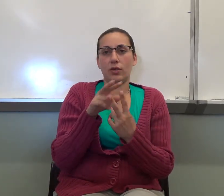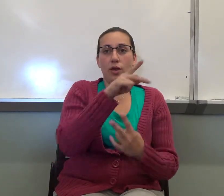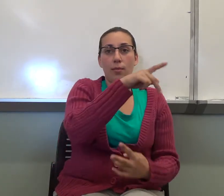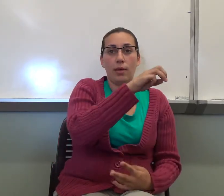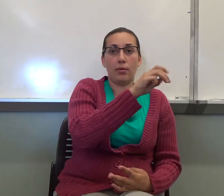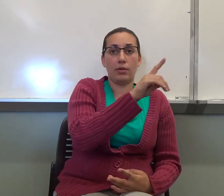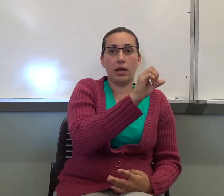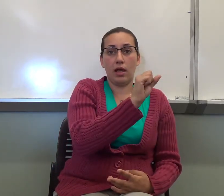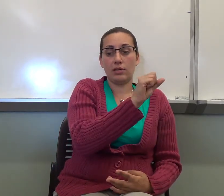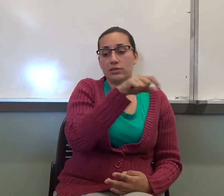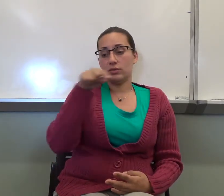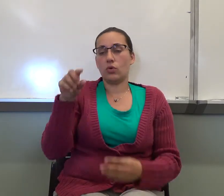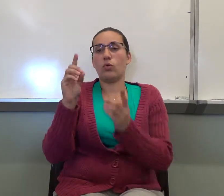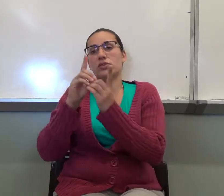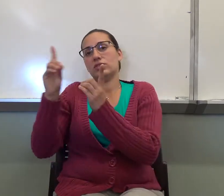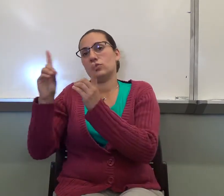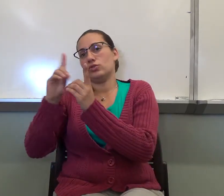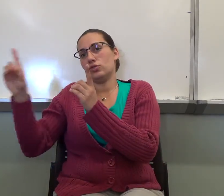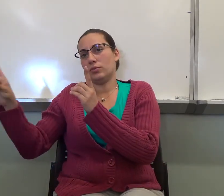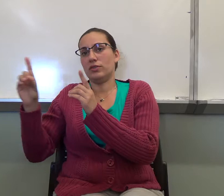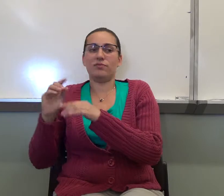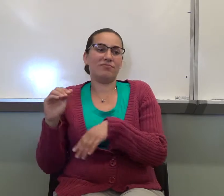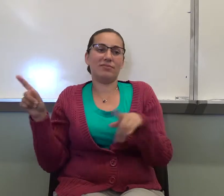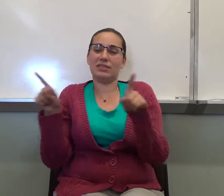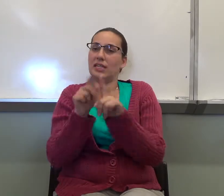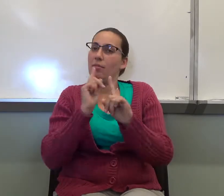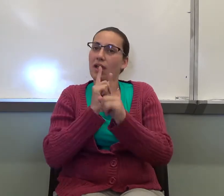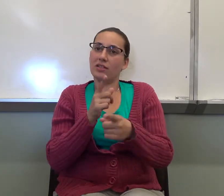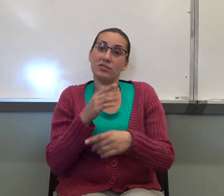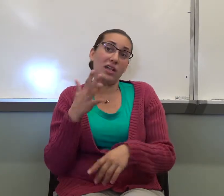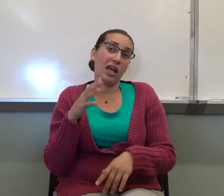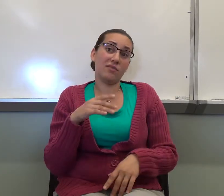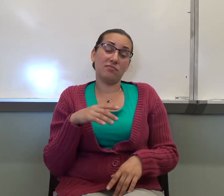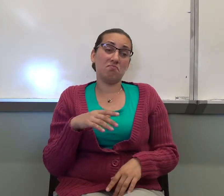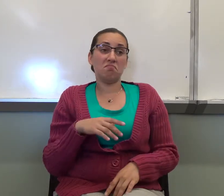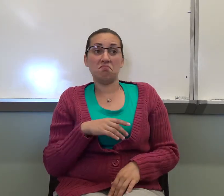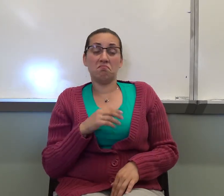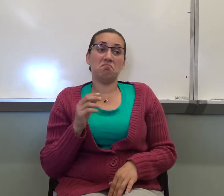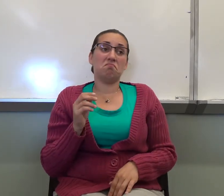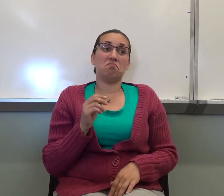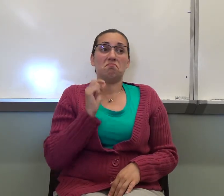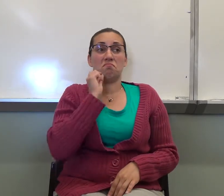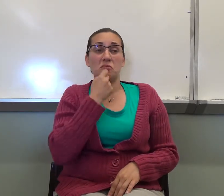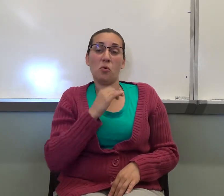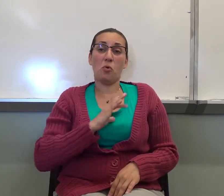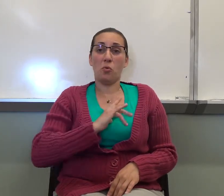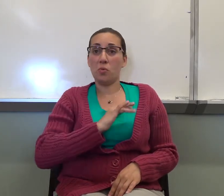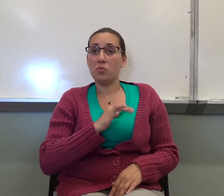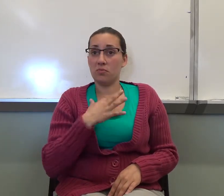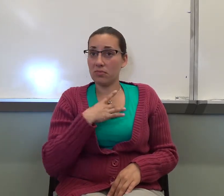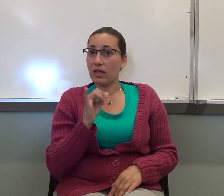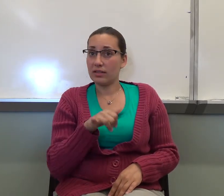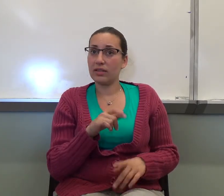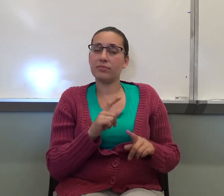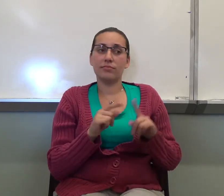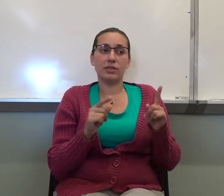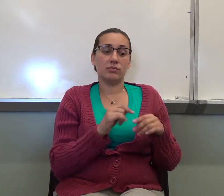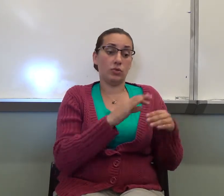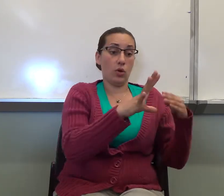answer, which is kind of amazing. That's not something you might expect. But you can add first and then multiply, or